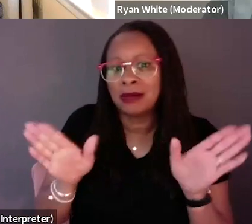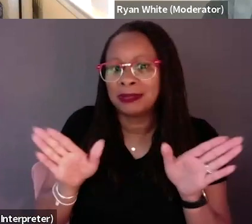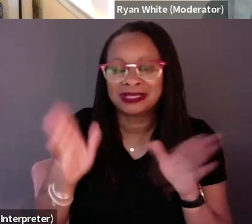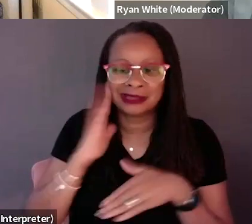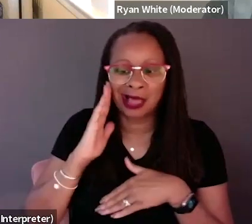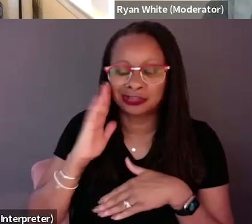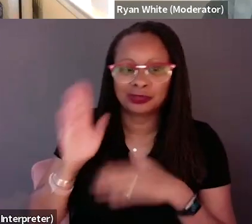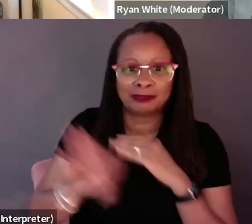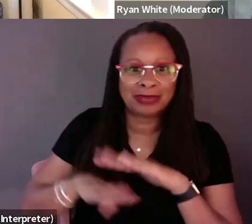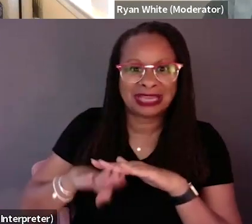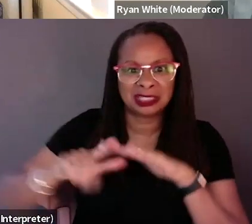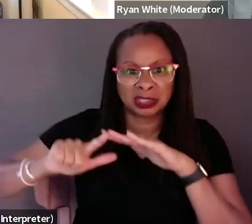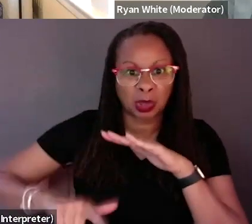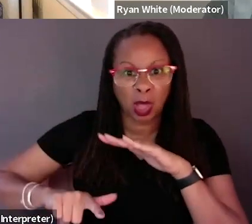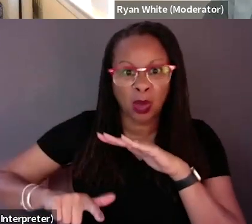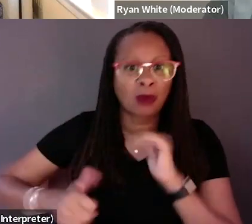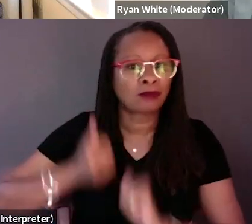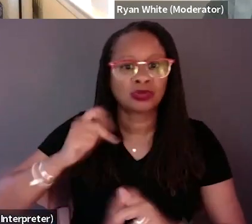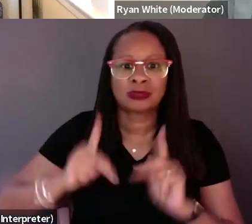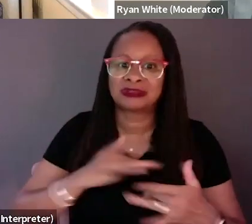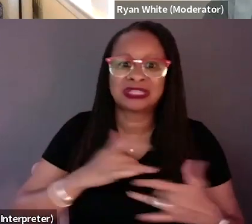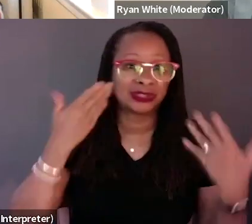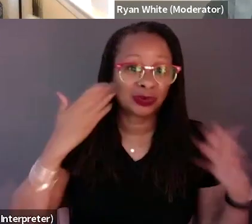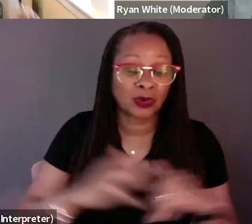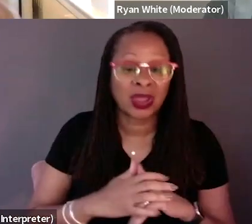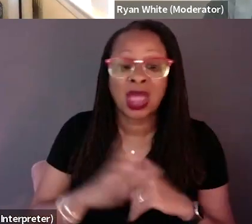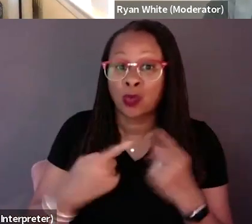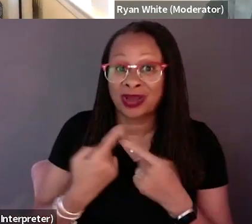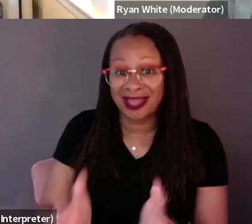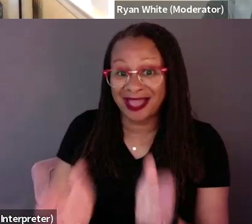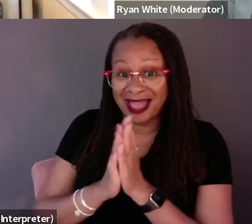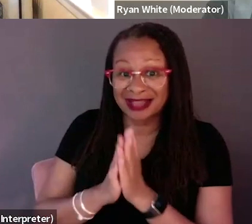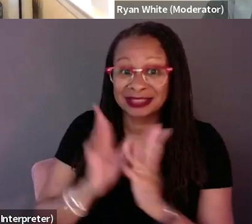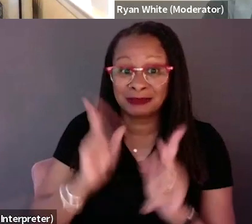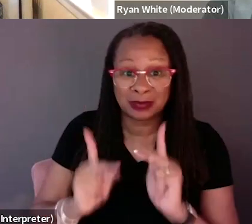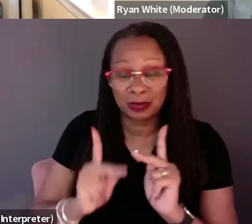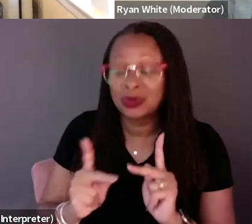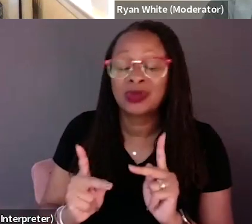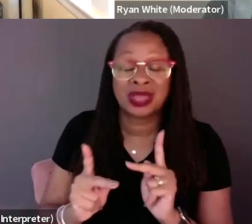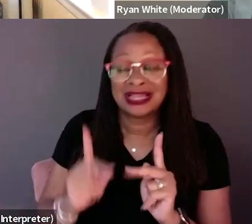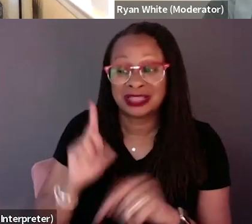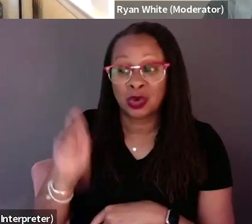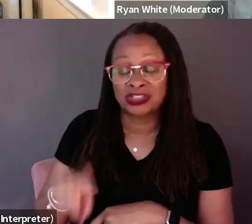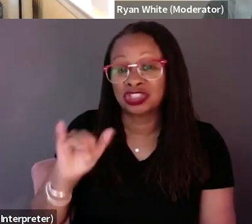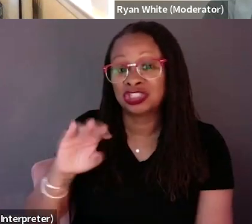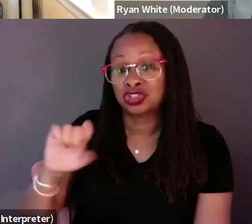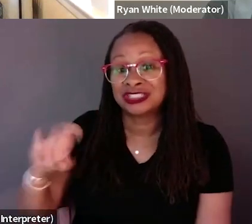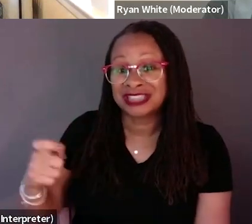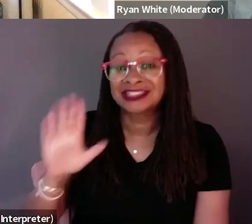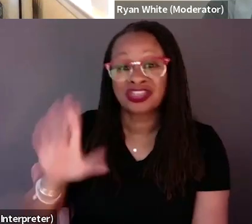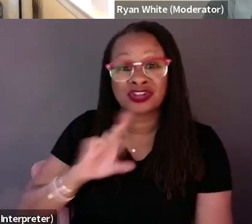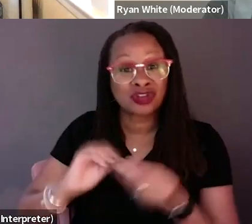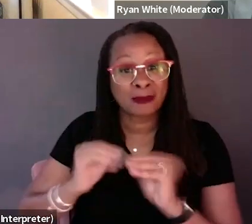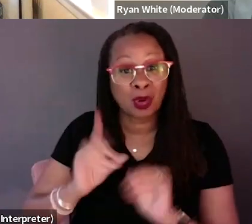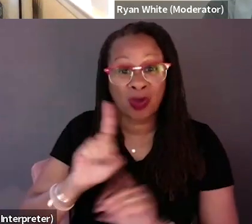is so low. And when I've asked intersex people this question so that I can say it after screenings, their number one